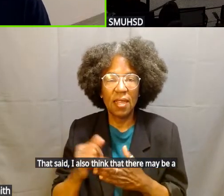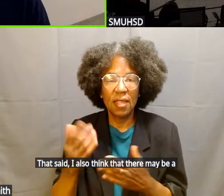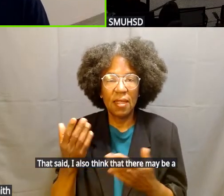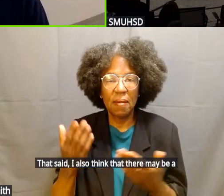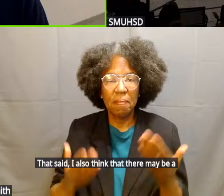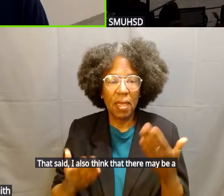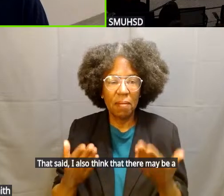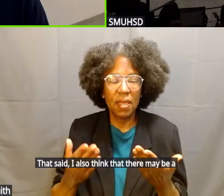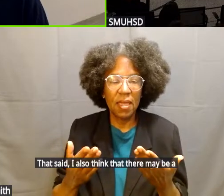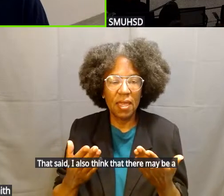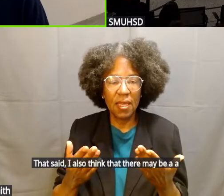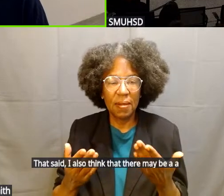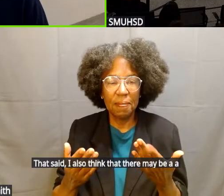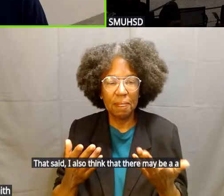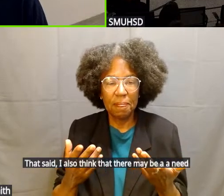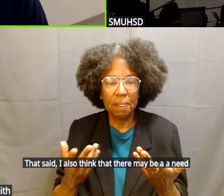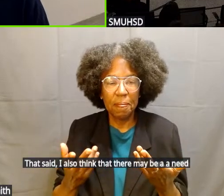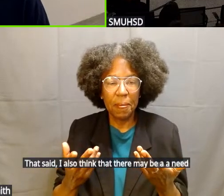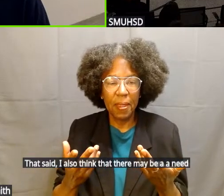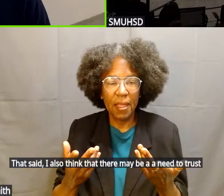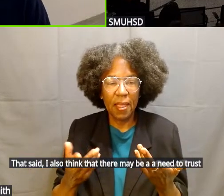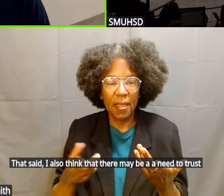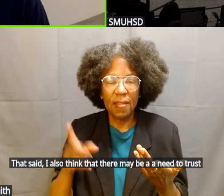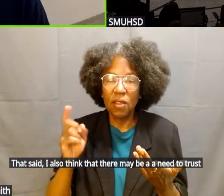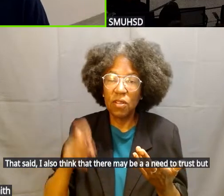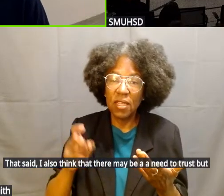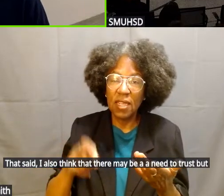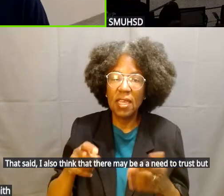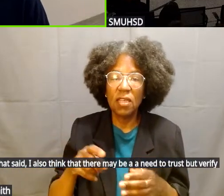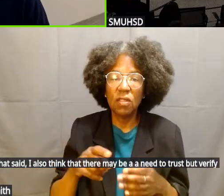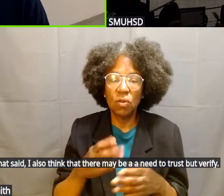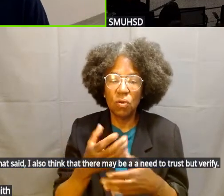need to trust but verify.